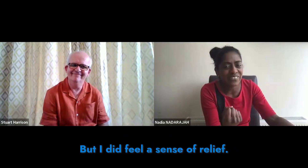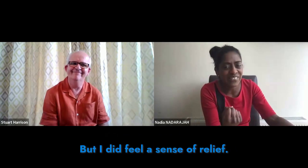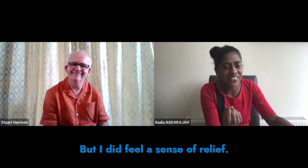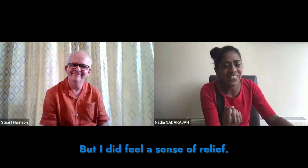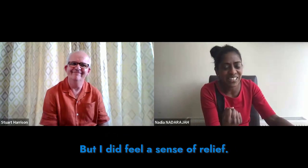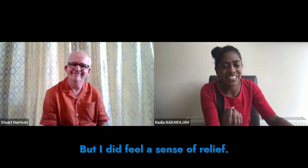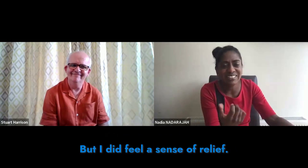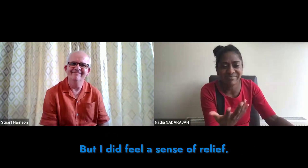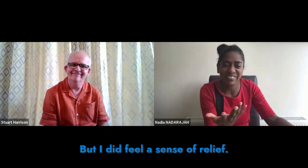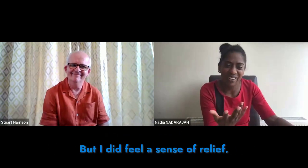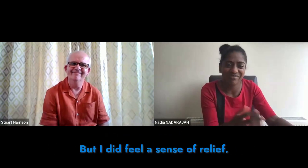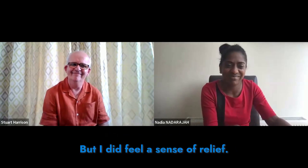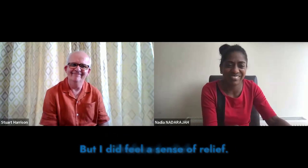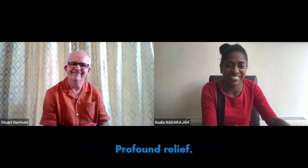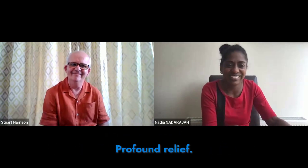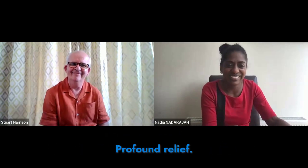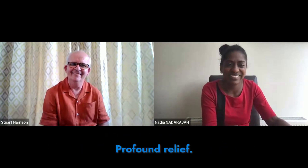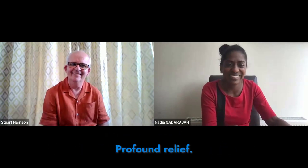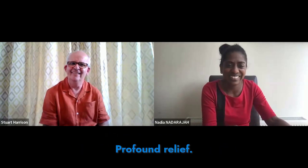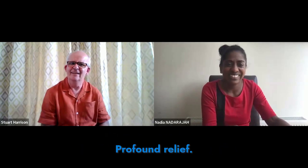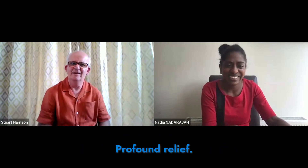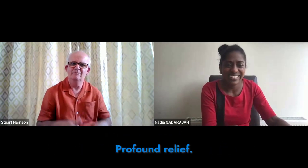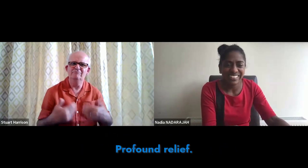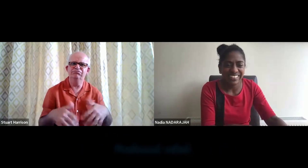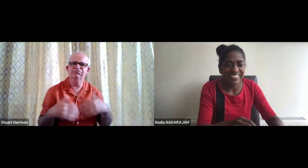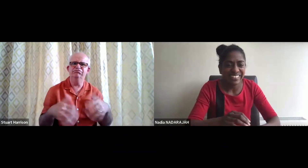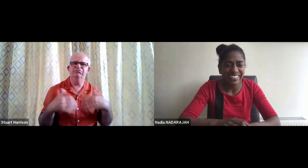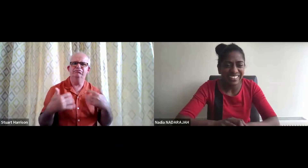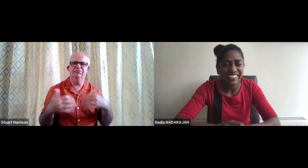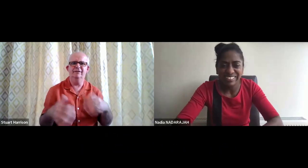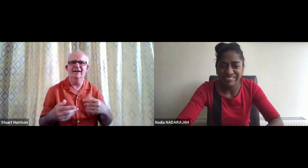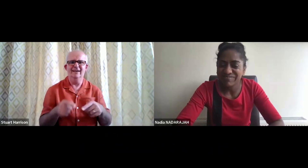But I did feel a sense of relief, profound relief.